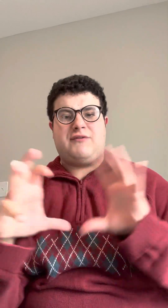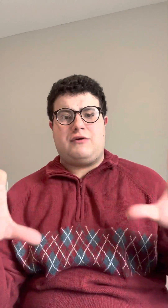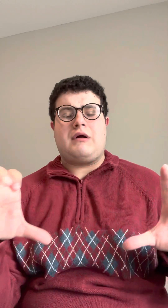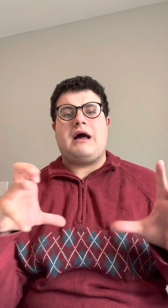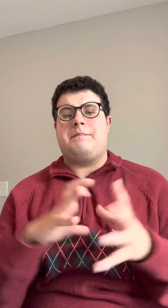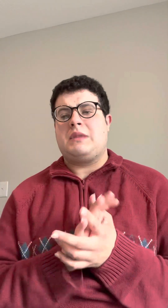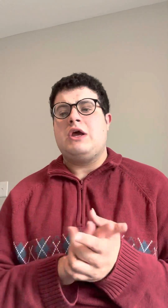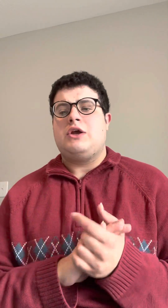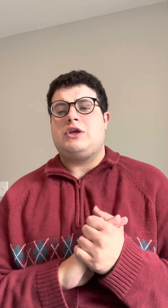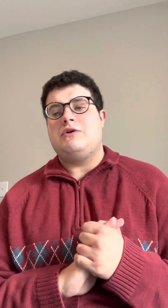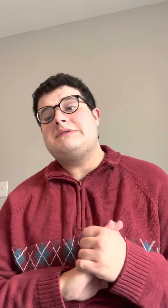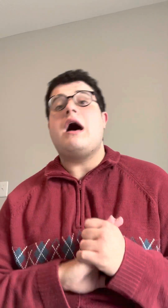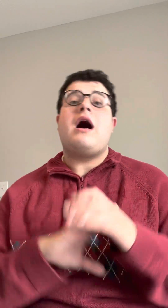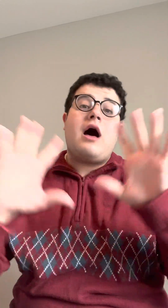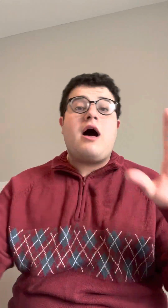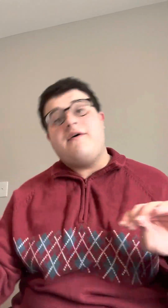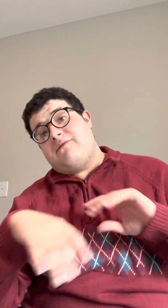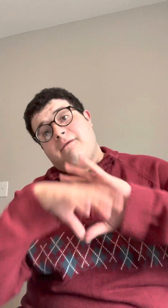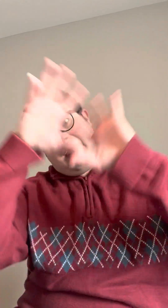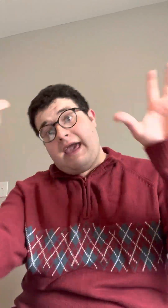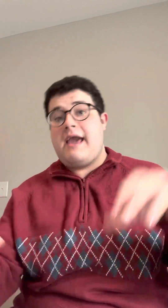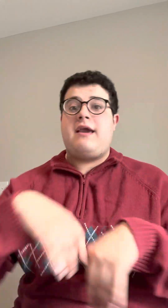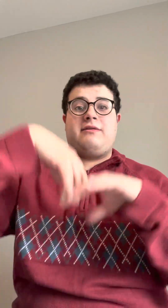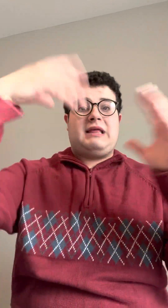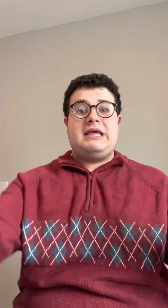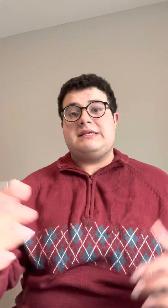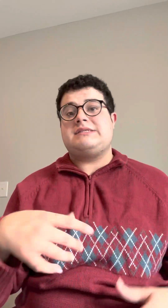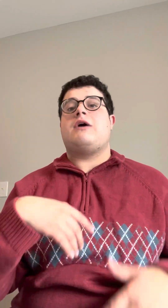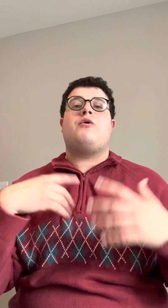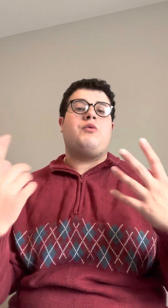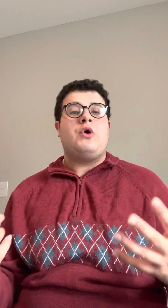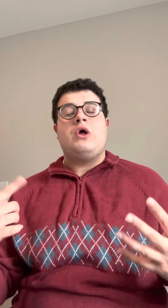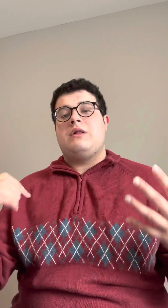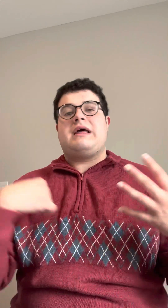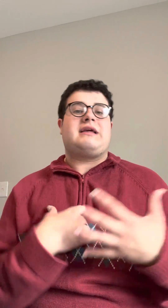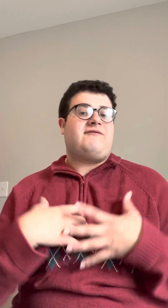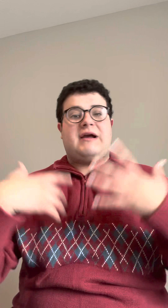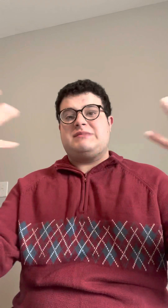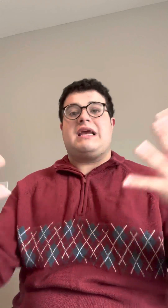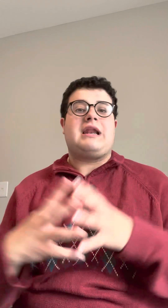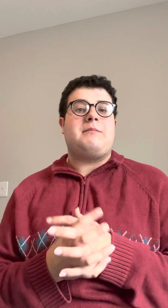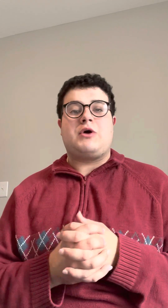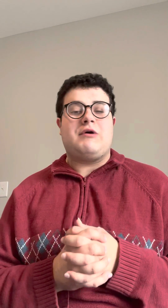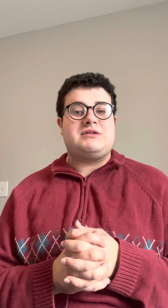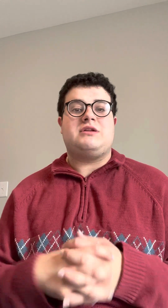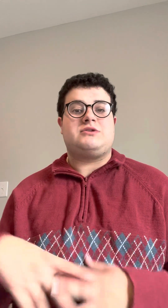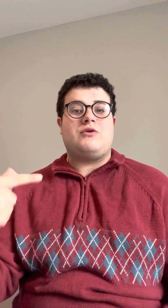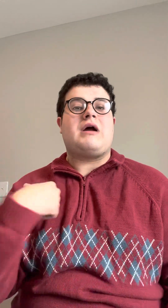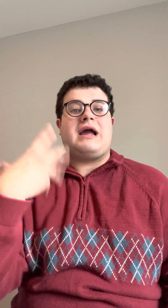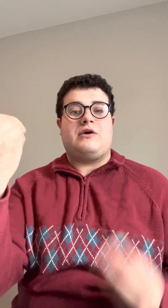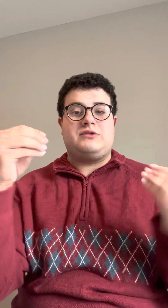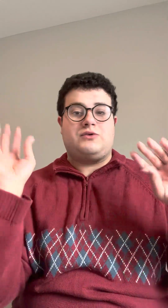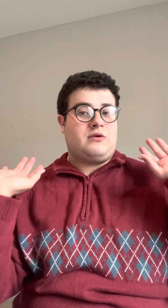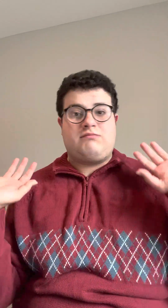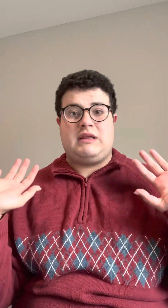never use of, a, is. Like if I'm saying I'm going to the store, I go store. That's